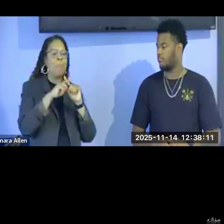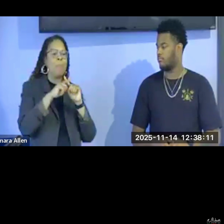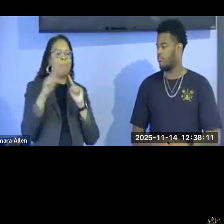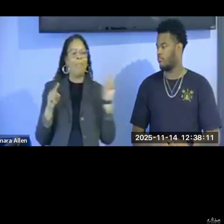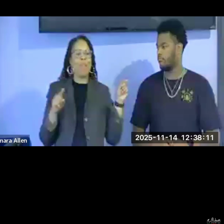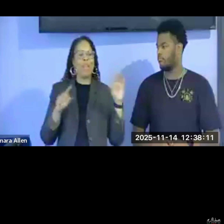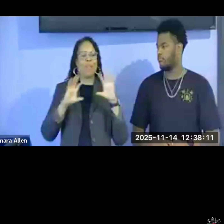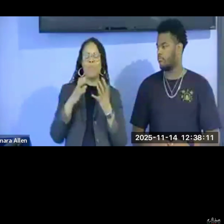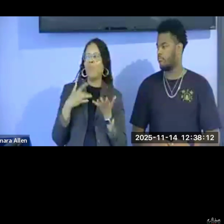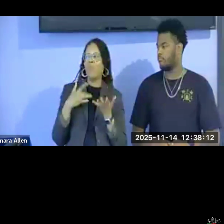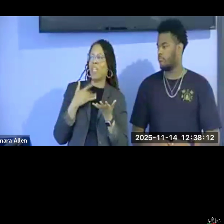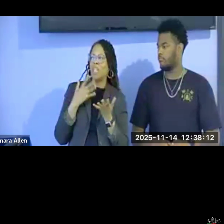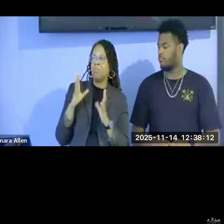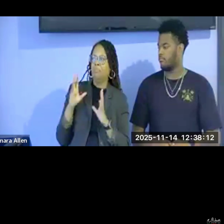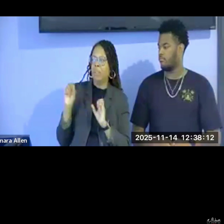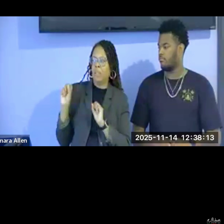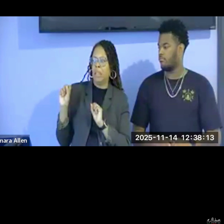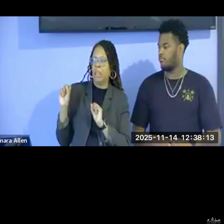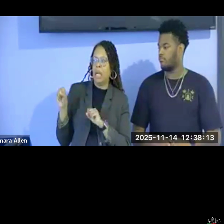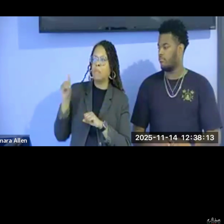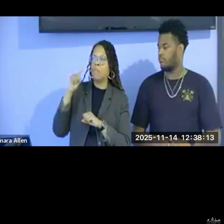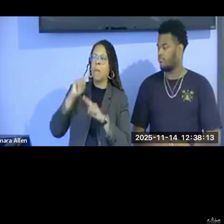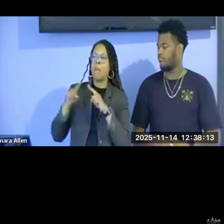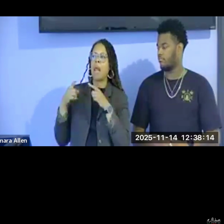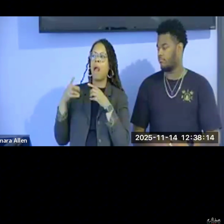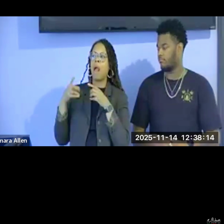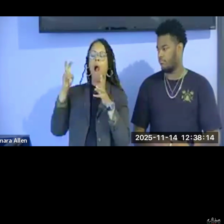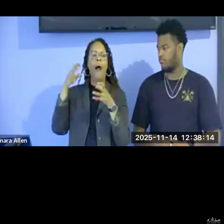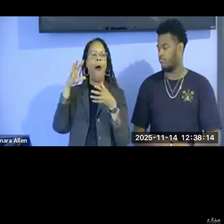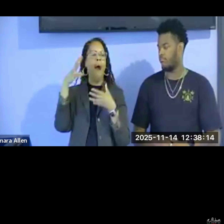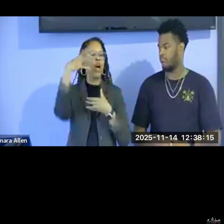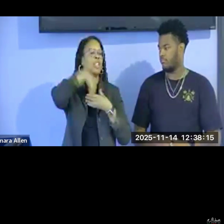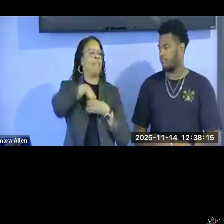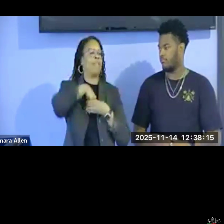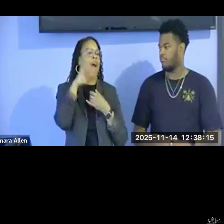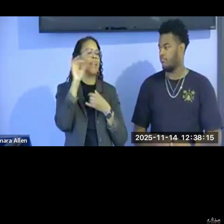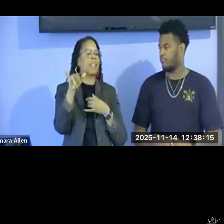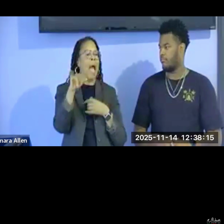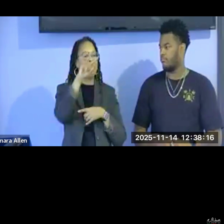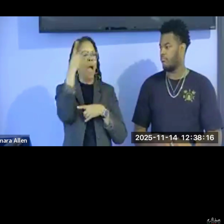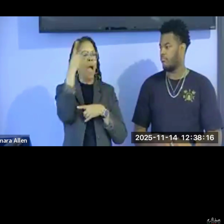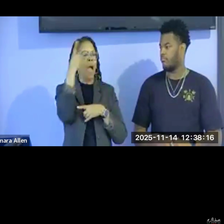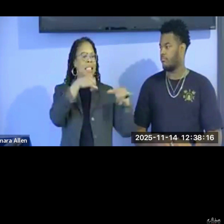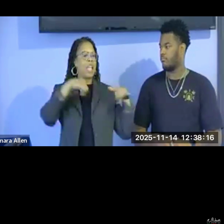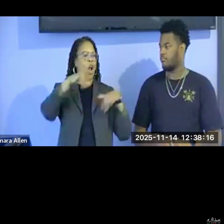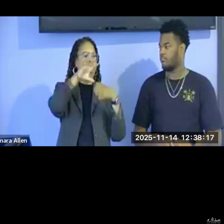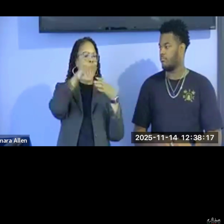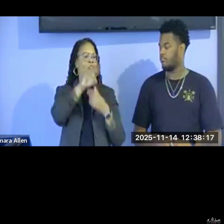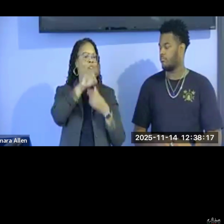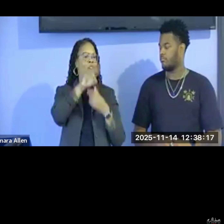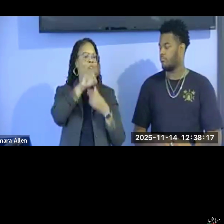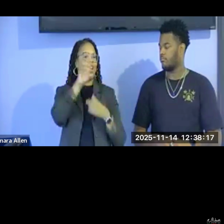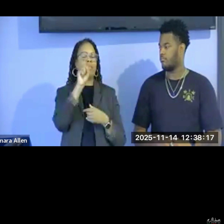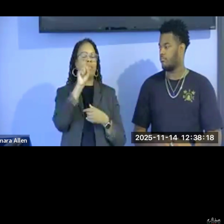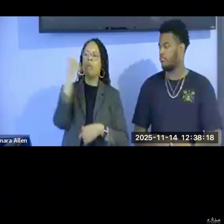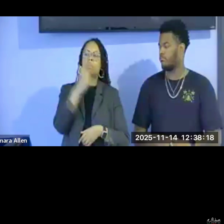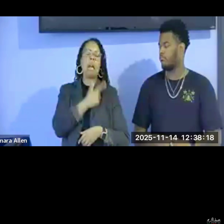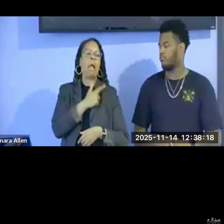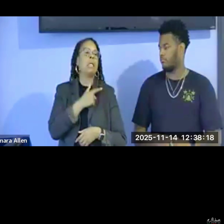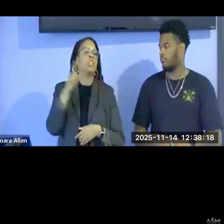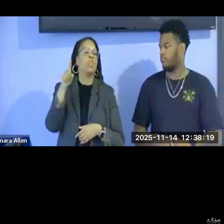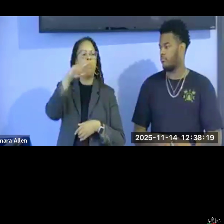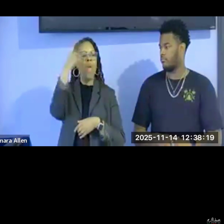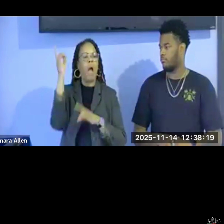to himself, both of us are Black. Why are we struggling to navigate this? And so that sort of led him to realize